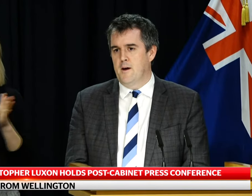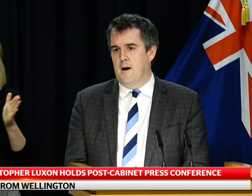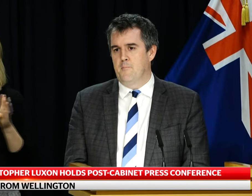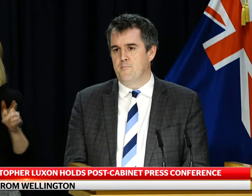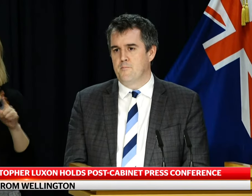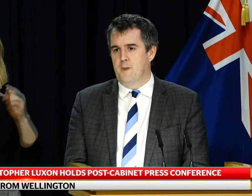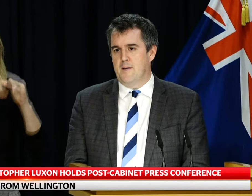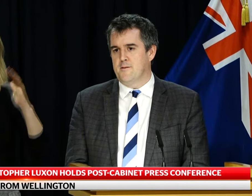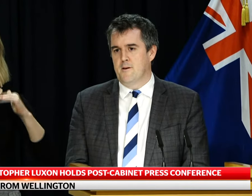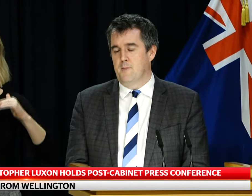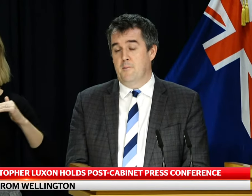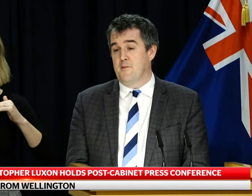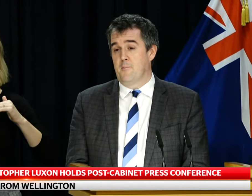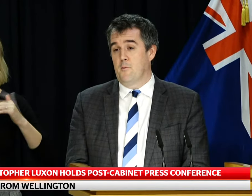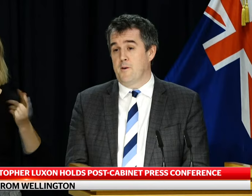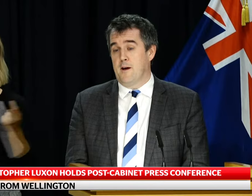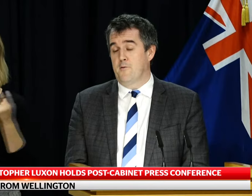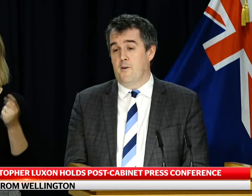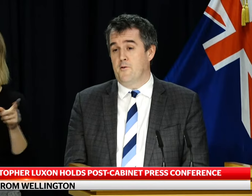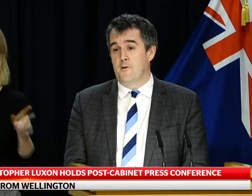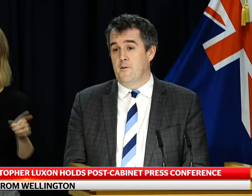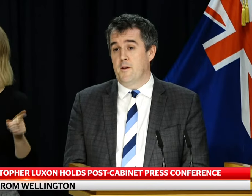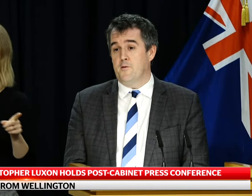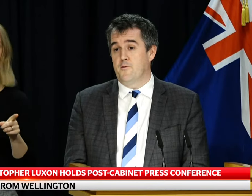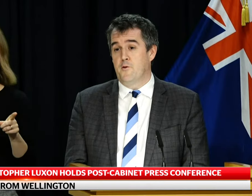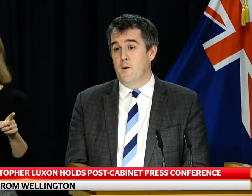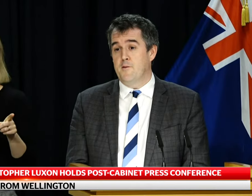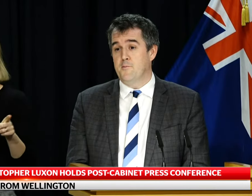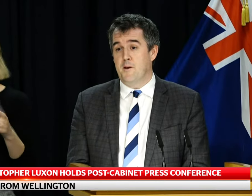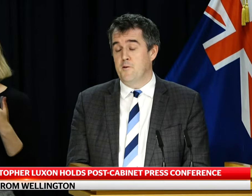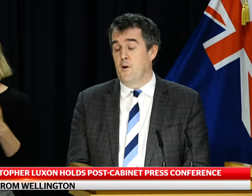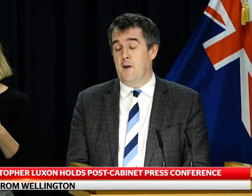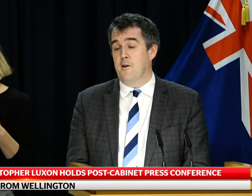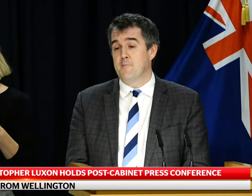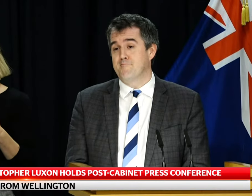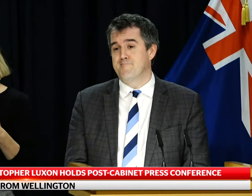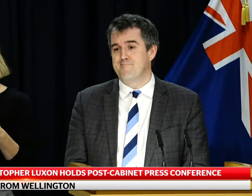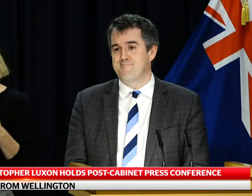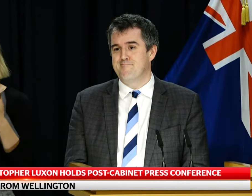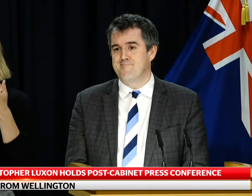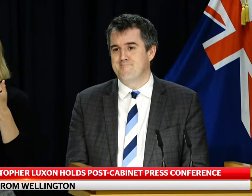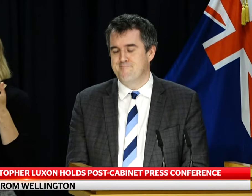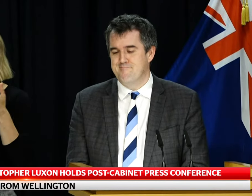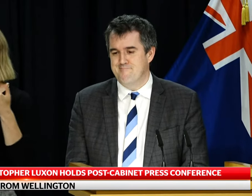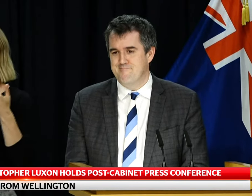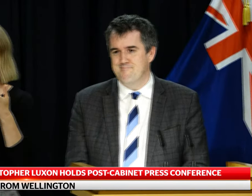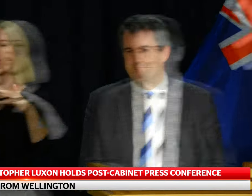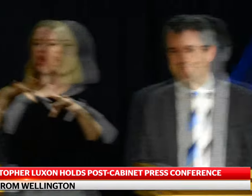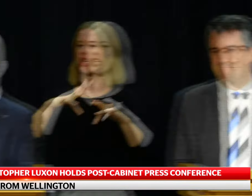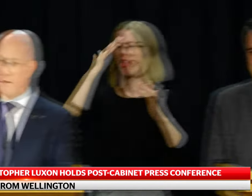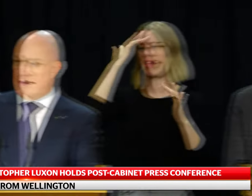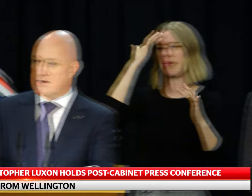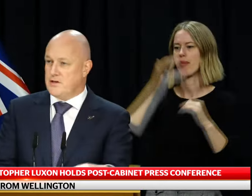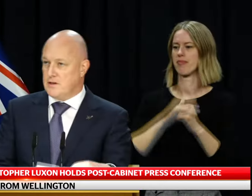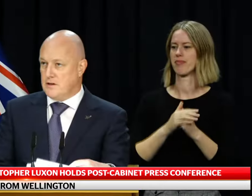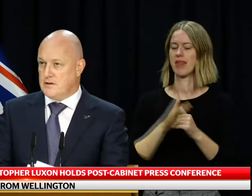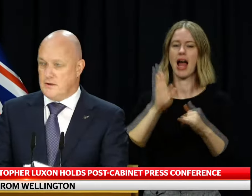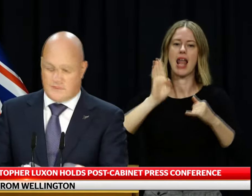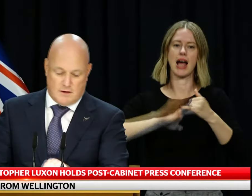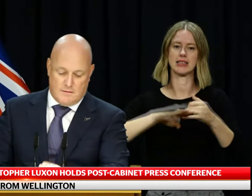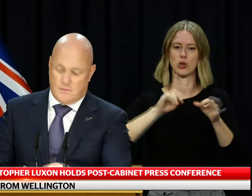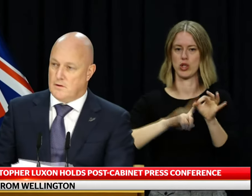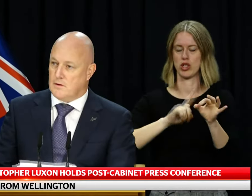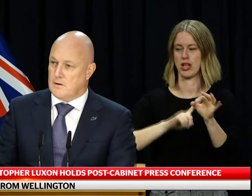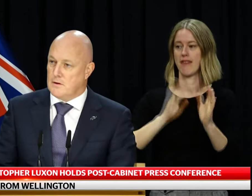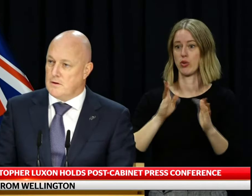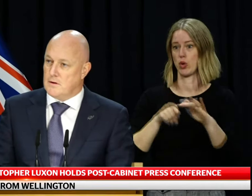on, but it may be something that we take advice on in the next few weeks, but not currently. Sorry, can I go to Adam for last question, then I do